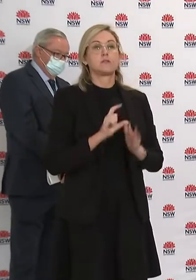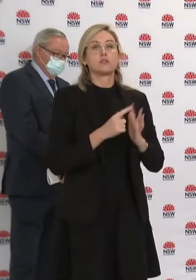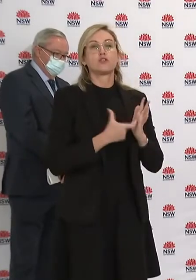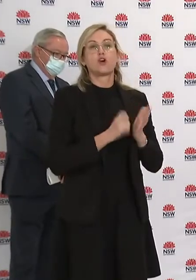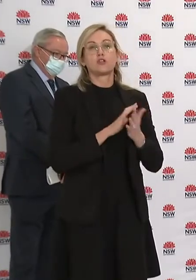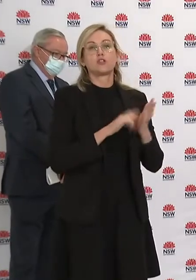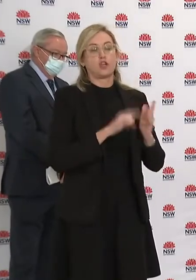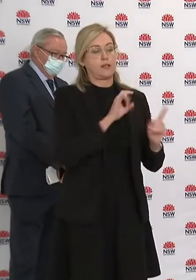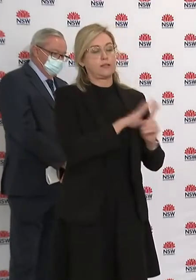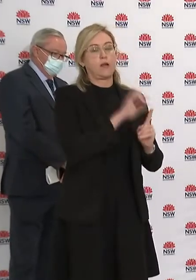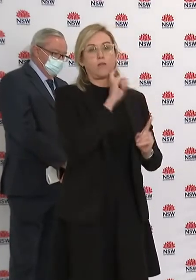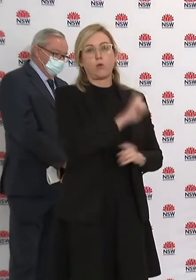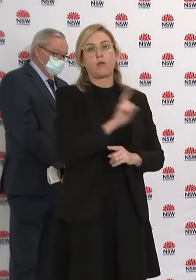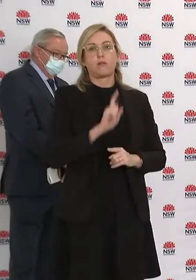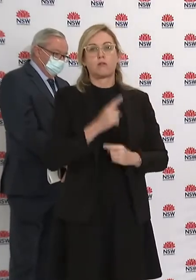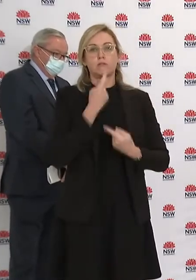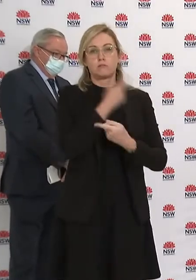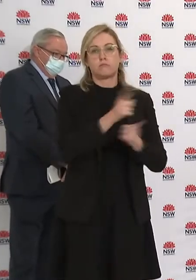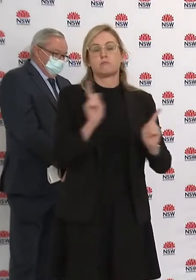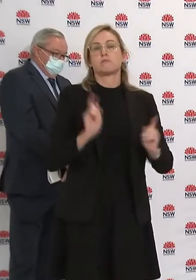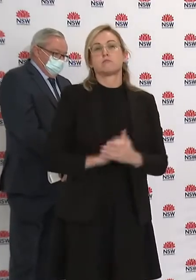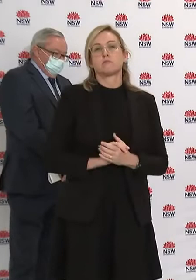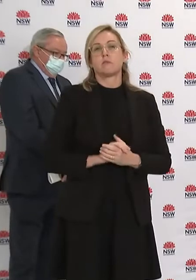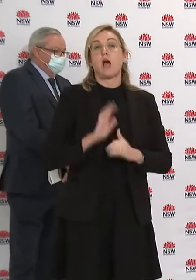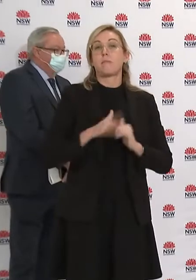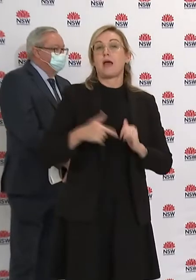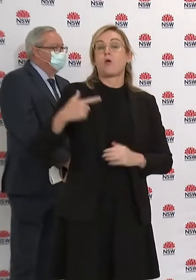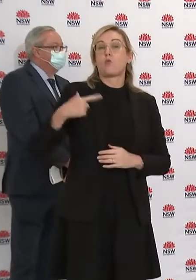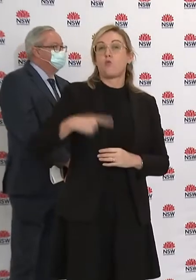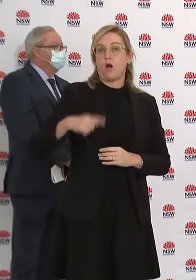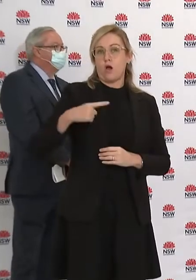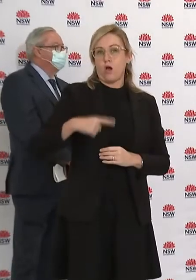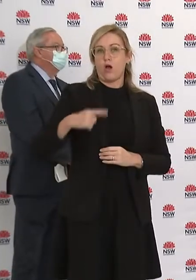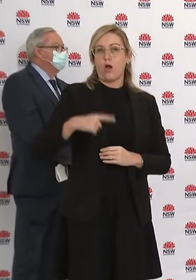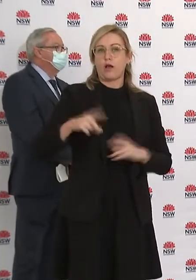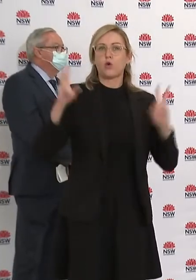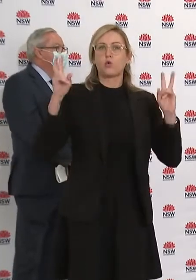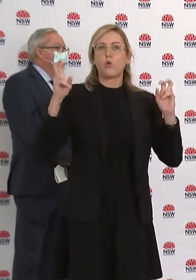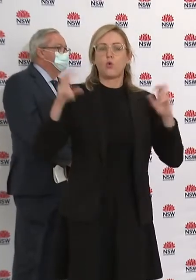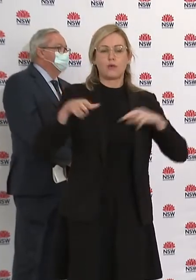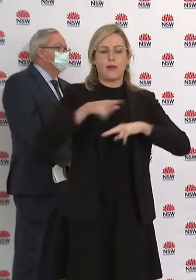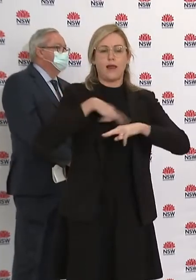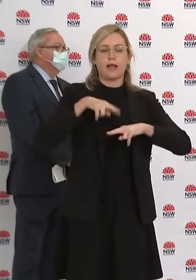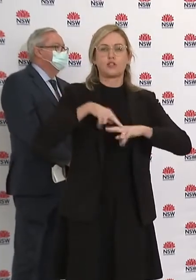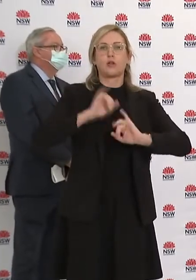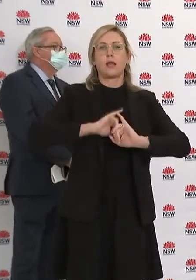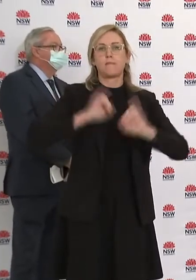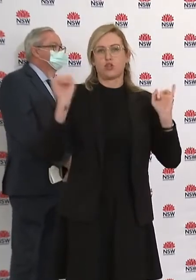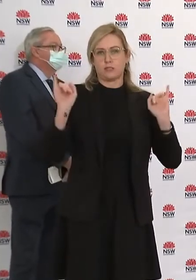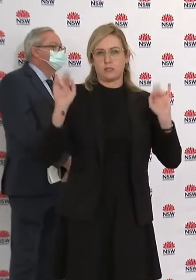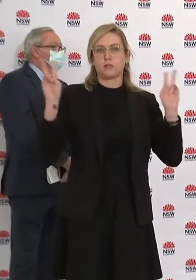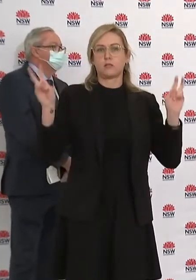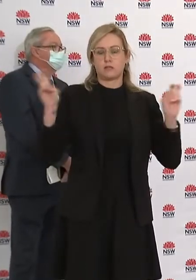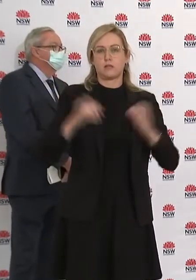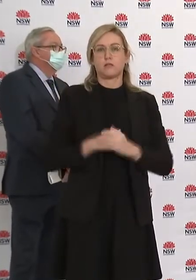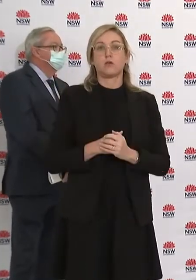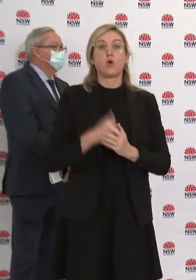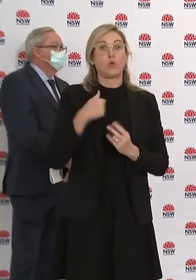and then repeat the advice as to why this is a national emergency. And can I say our priorities are